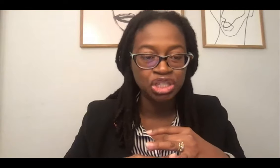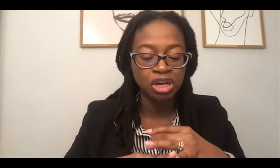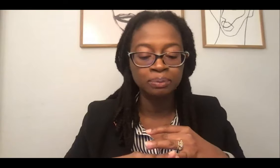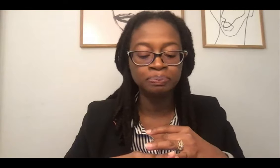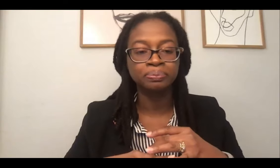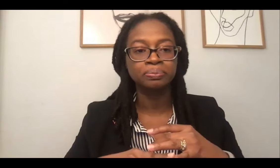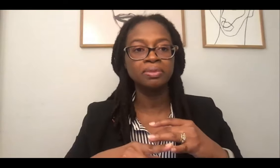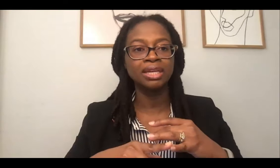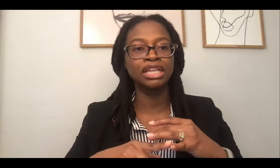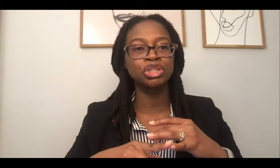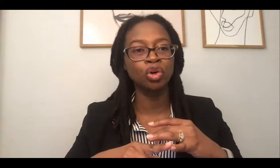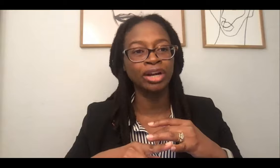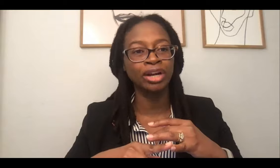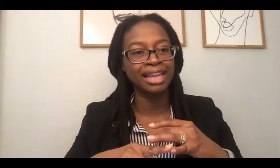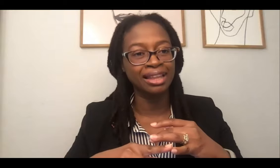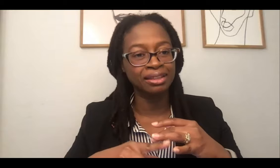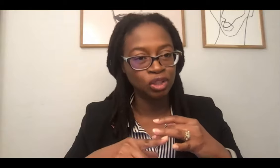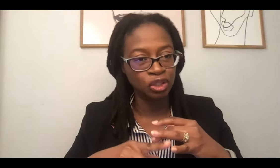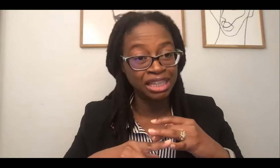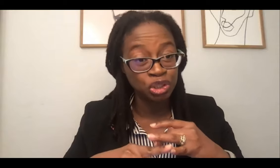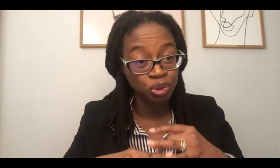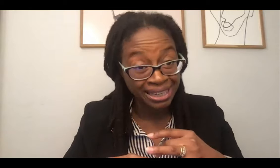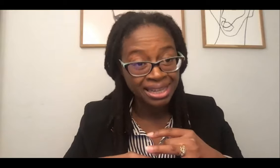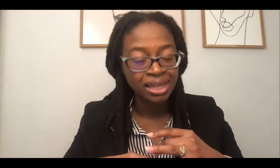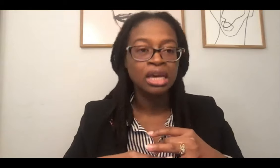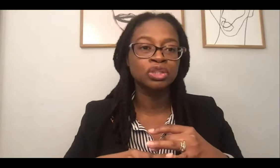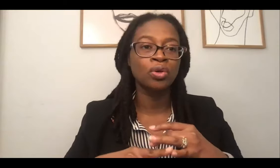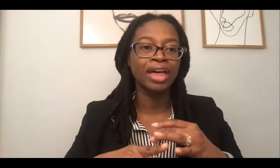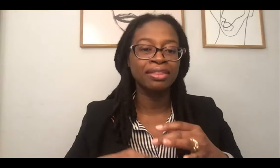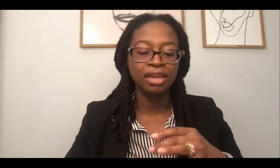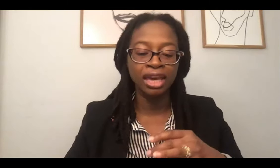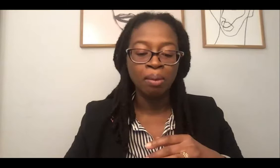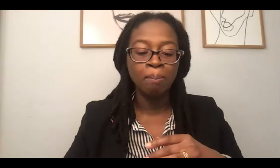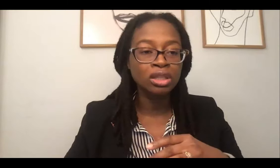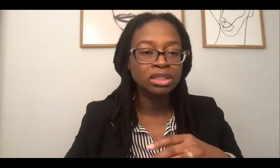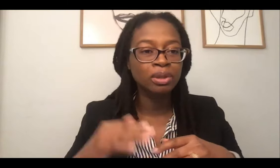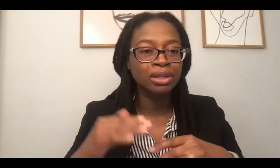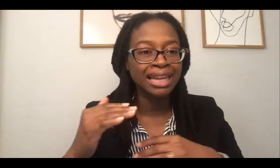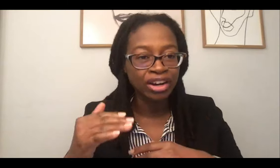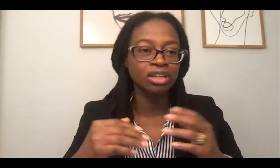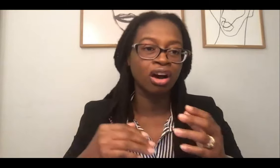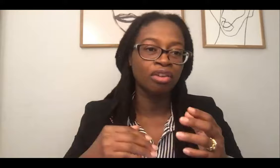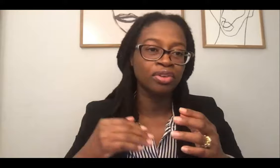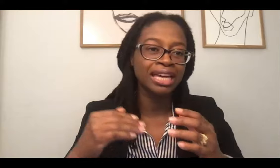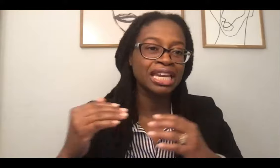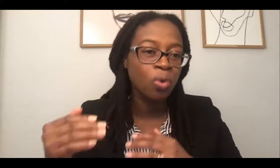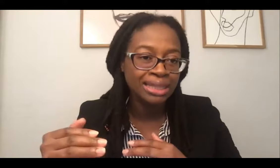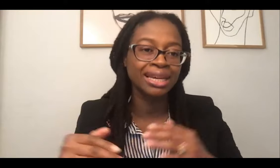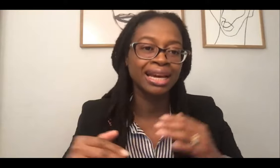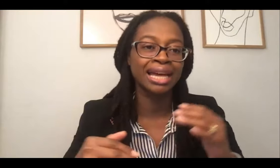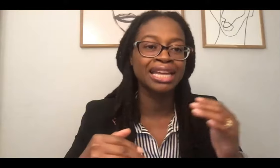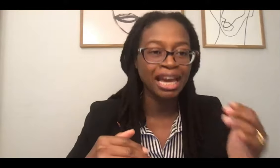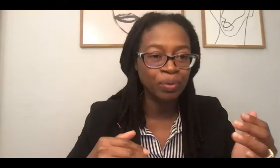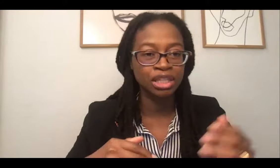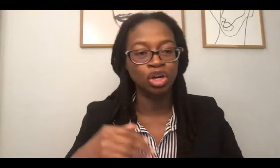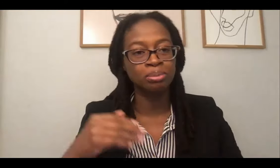legislation, ensuring that such is enshrined so that the multiple layers of inequality and